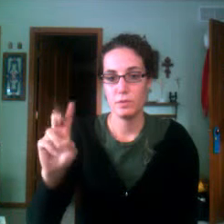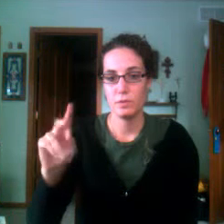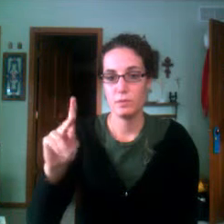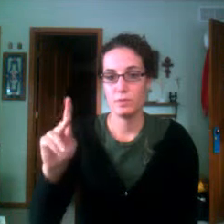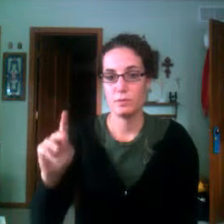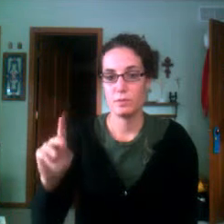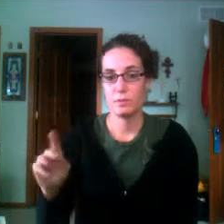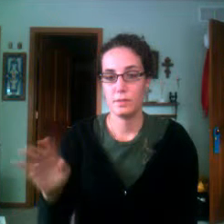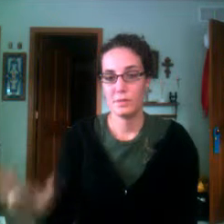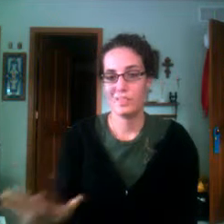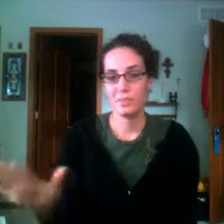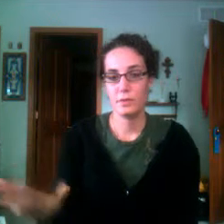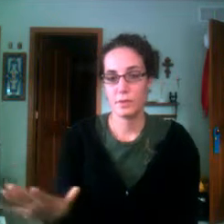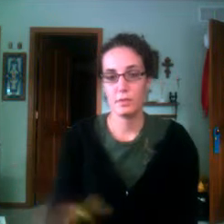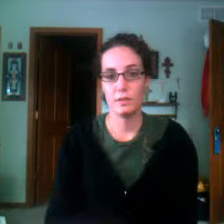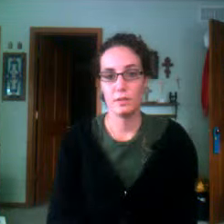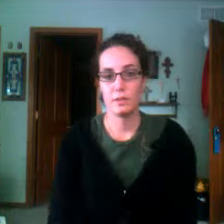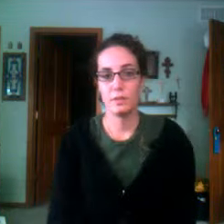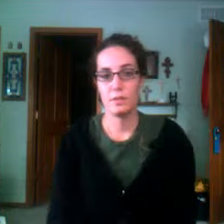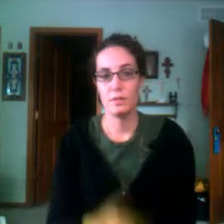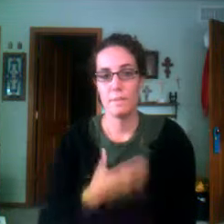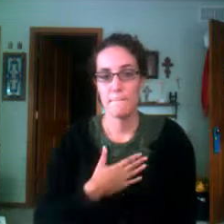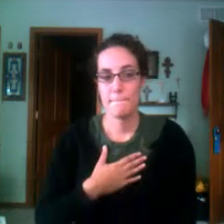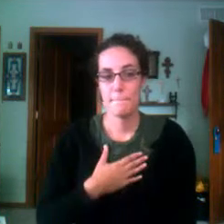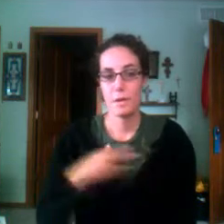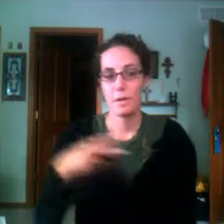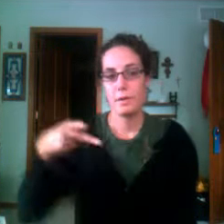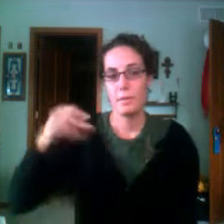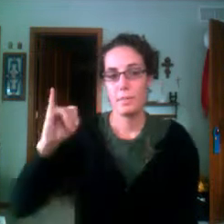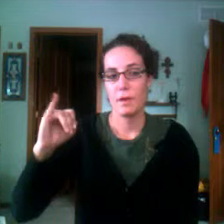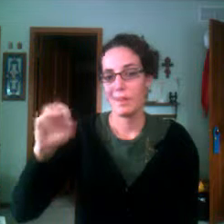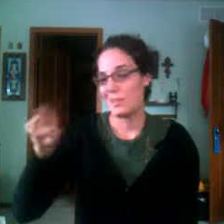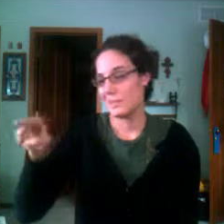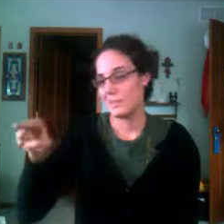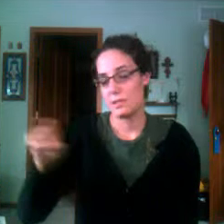right here is my pi. Okay, on the number line.